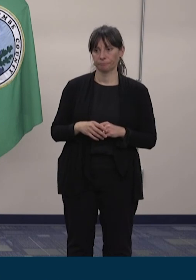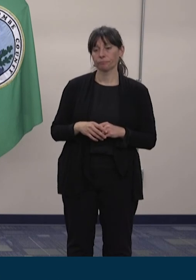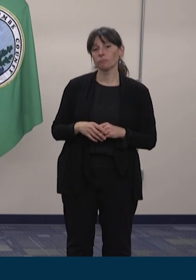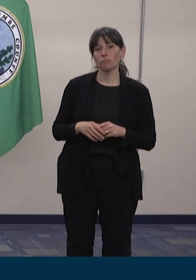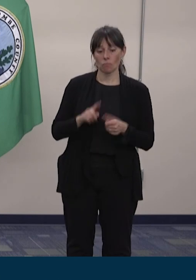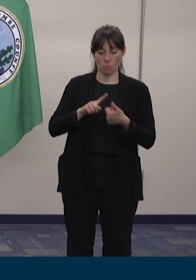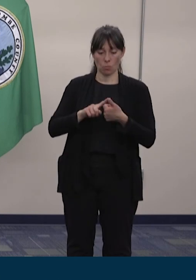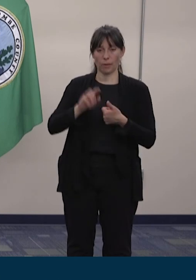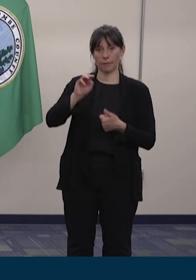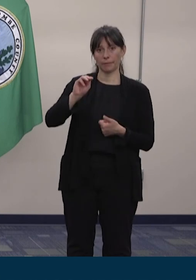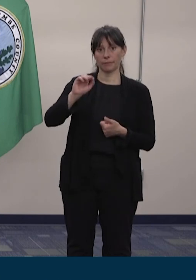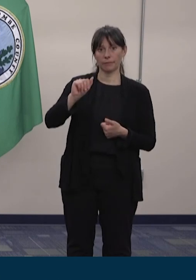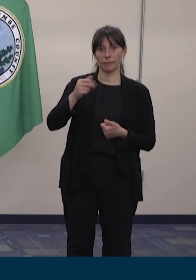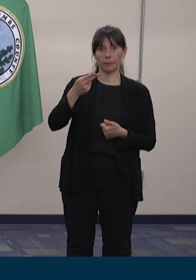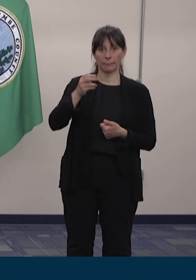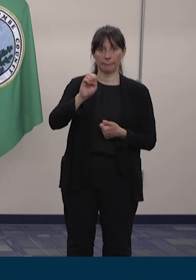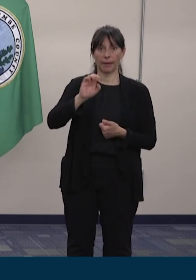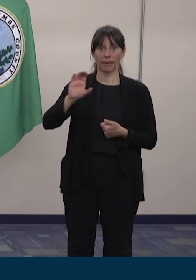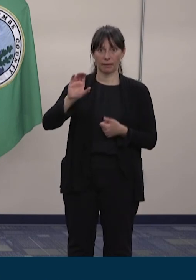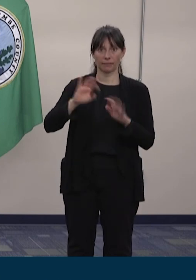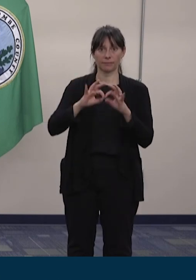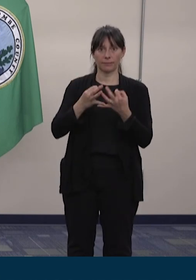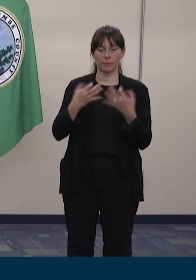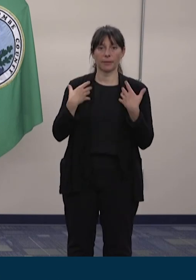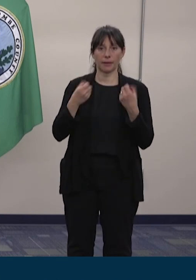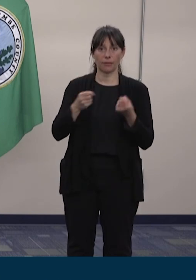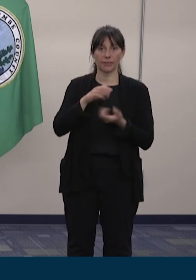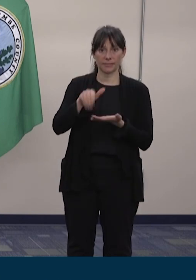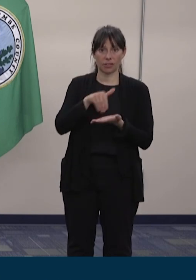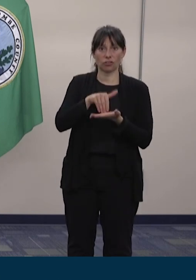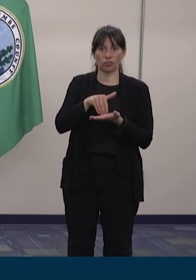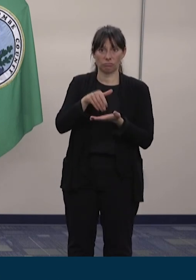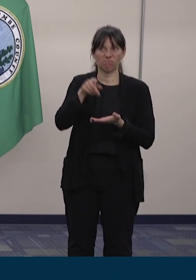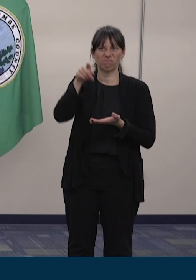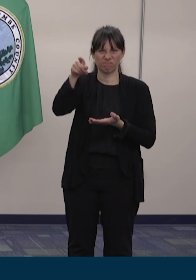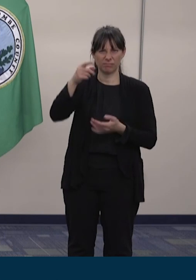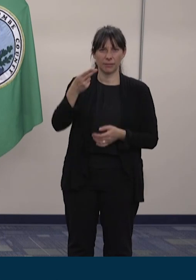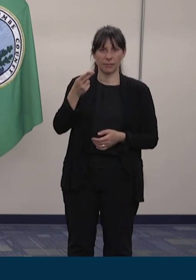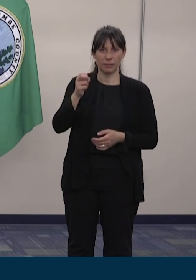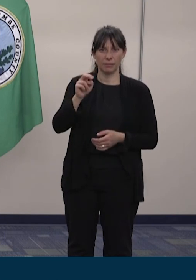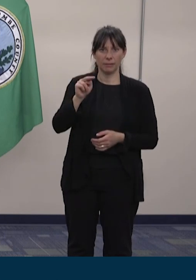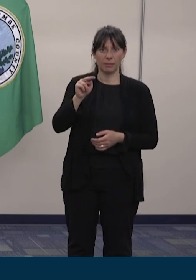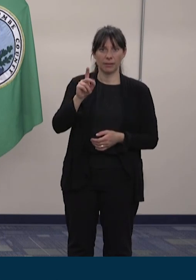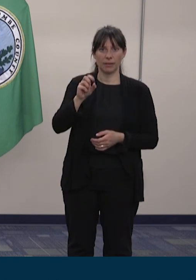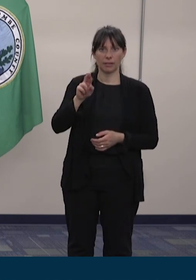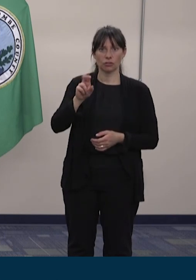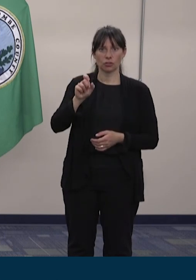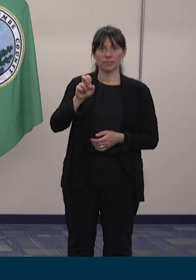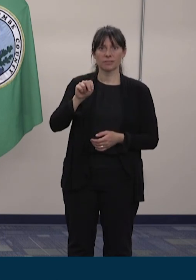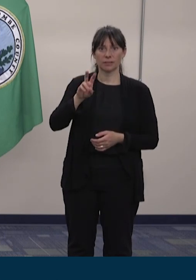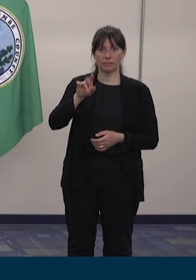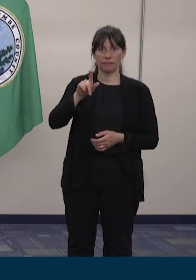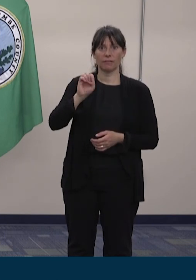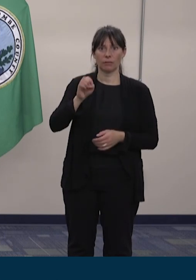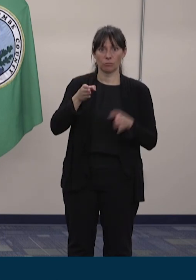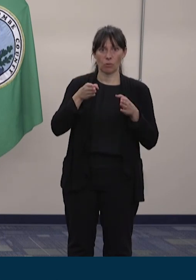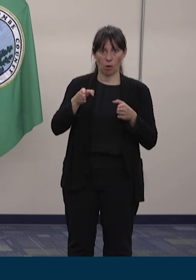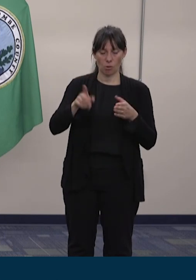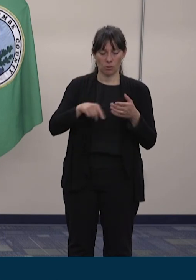Mayhex Family Health Mayhex Center Centro off Hendersonville en Road, Hendersonville Road, en la carretera Mercy Hendersonville Road, Urgent